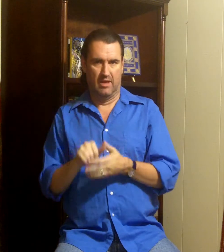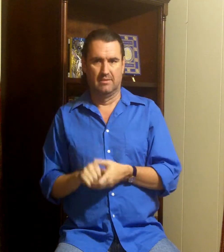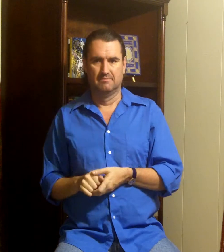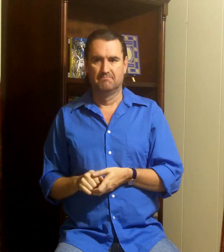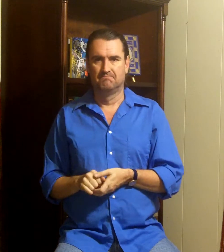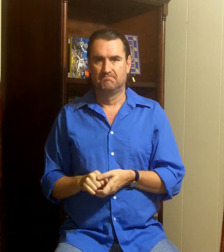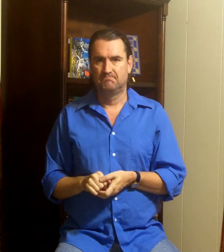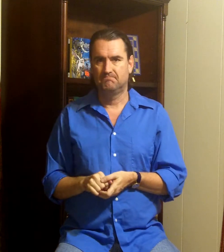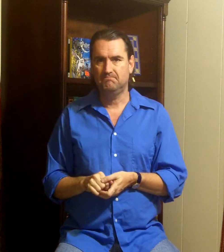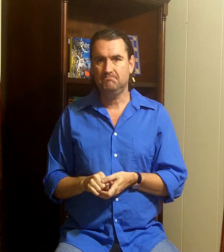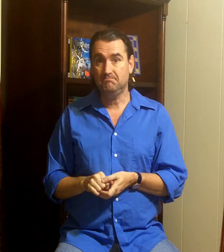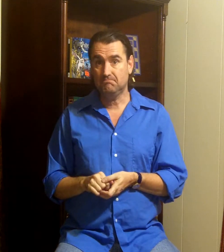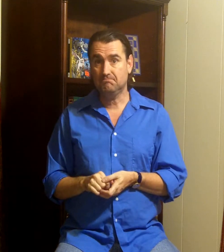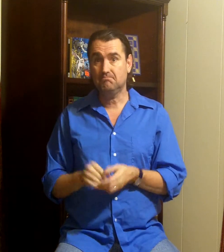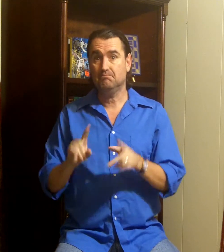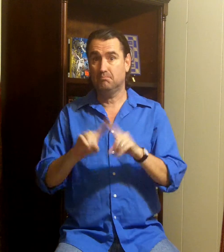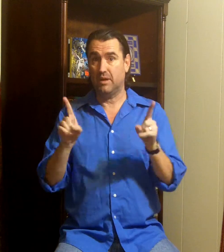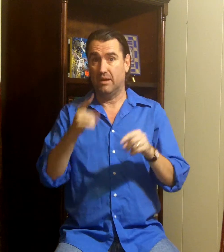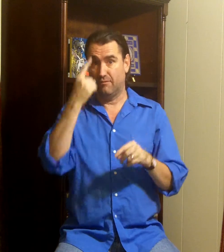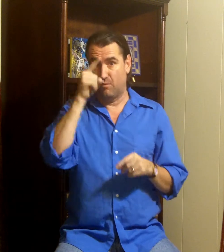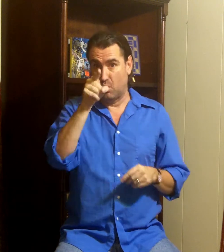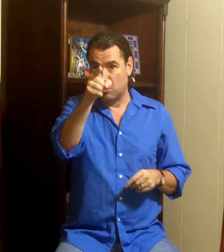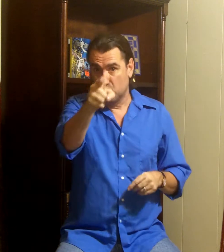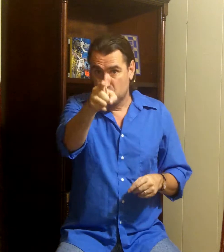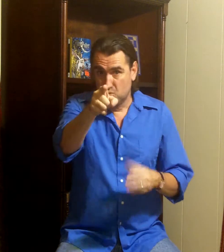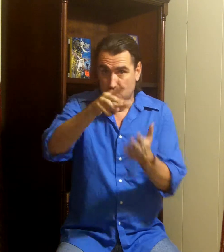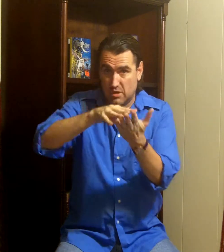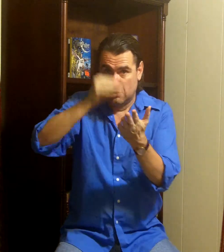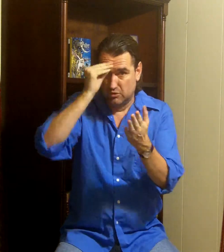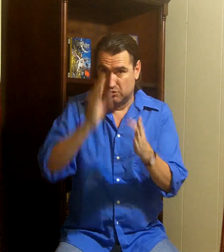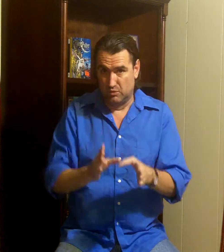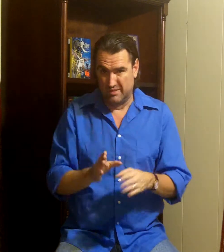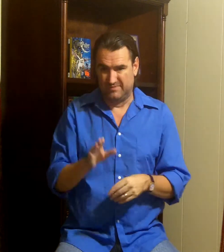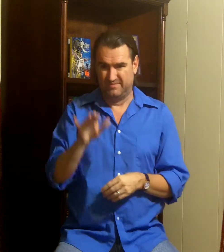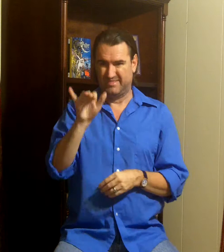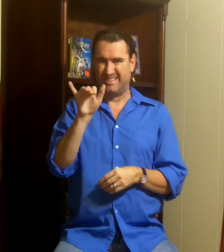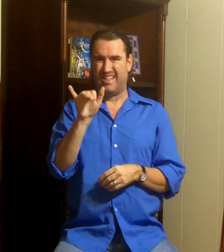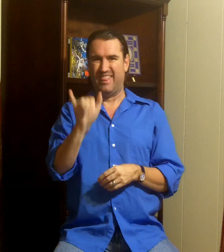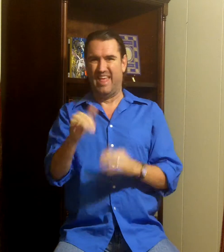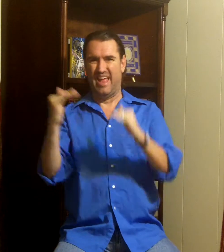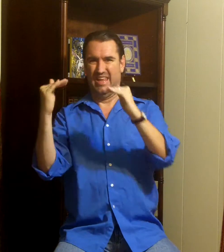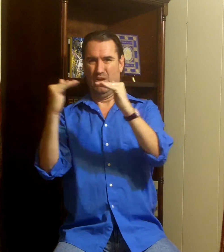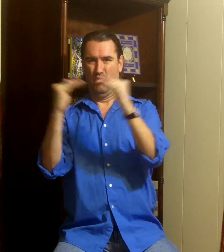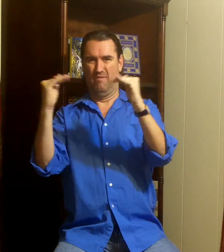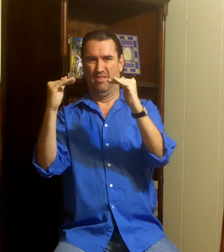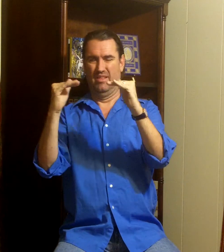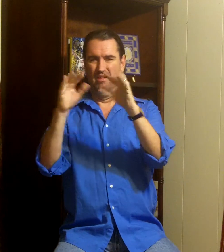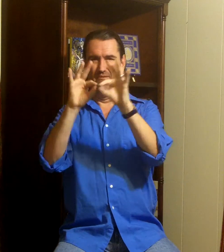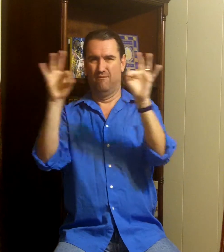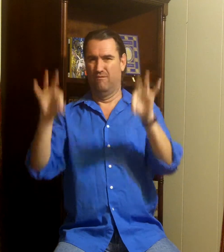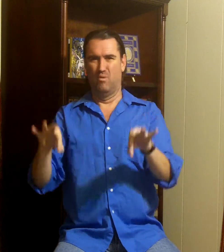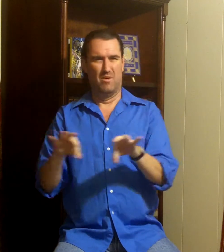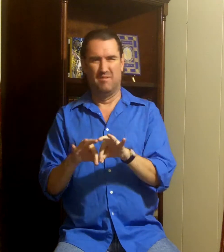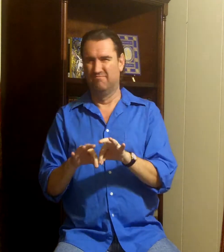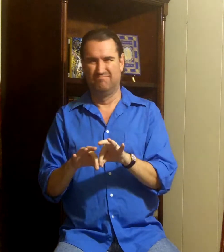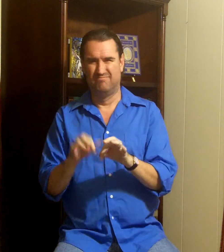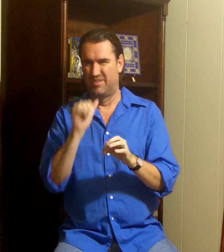But generally for students, that form is not going to be the best way to go about it, because it often